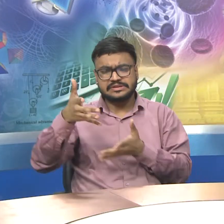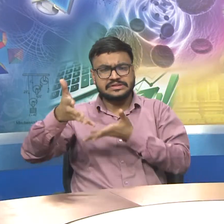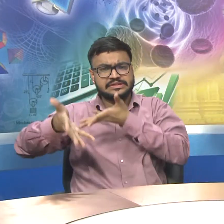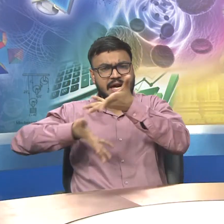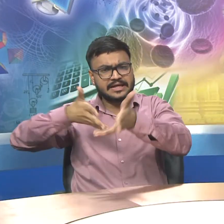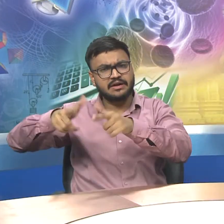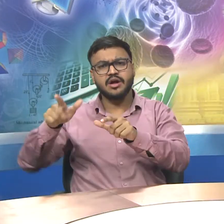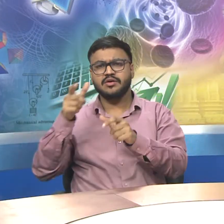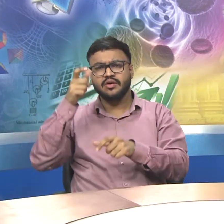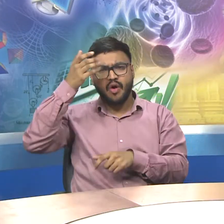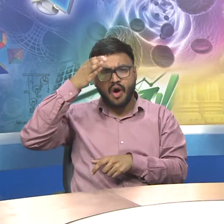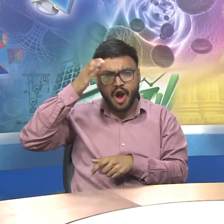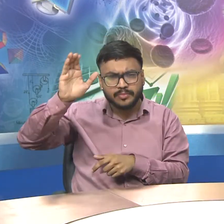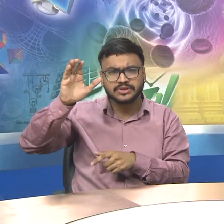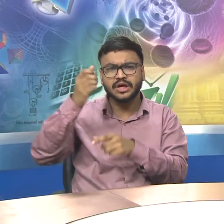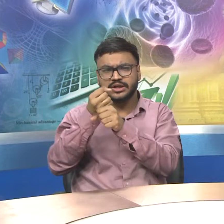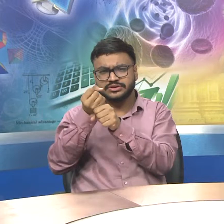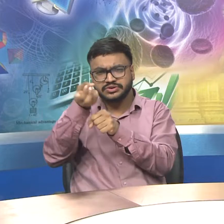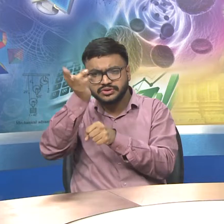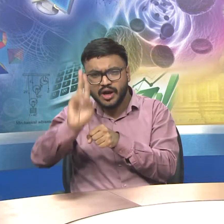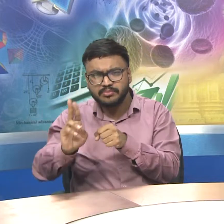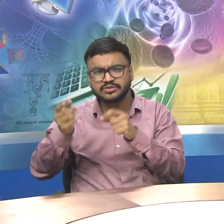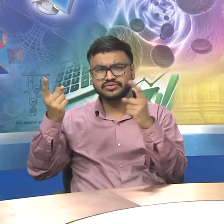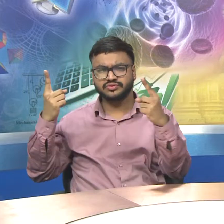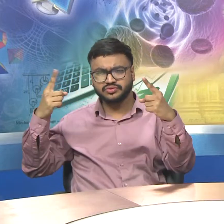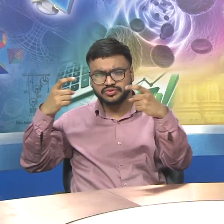and express complex ideas through it.